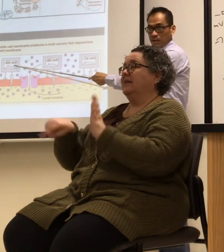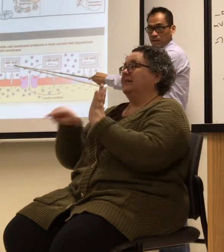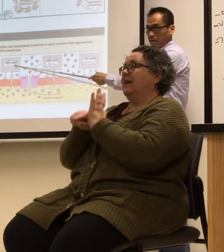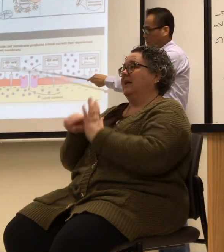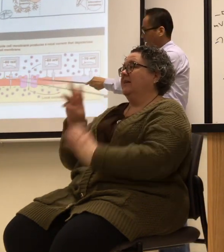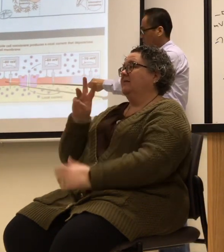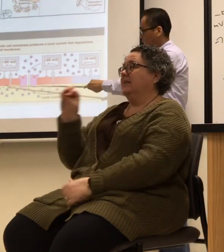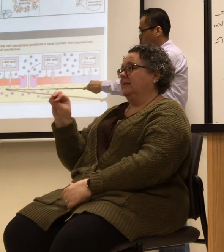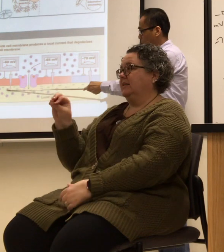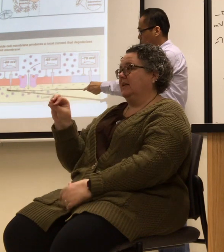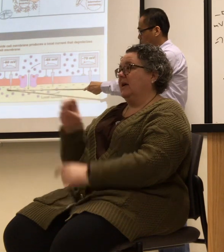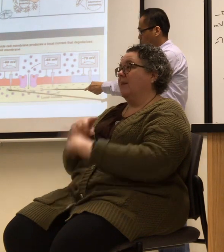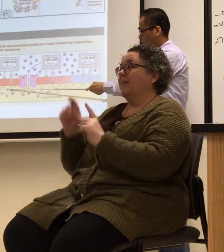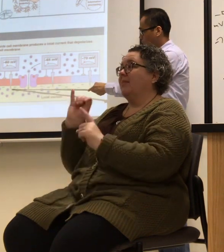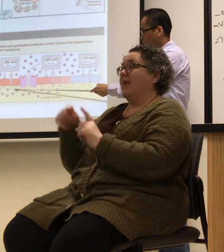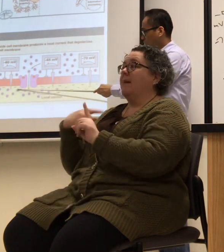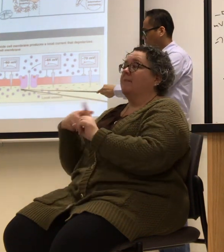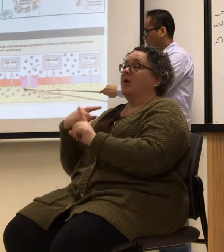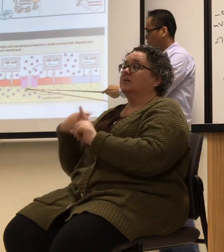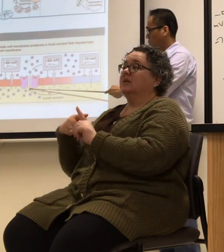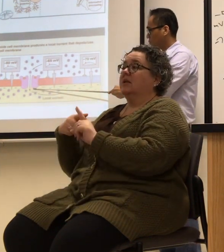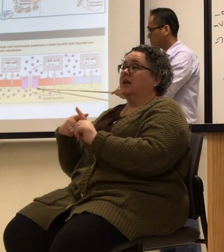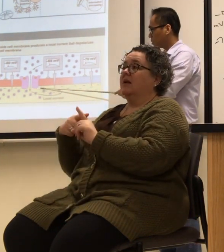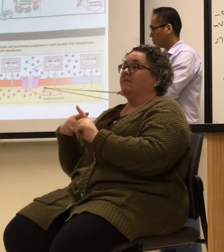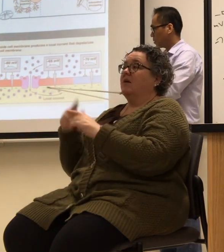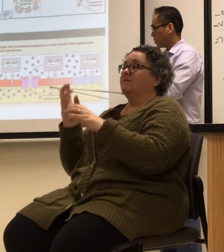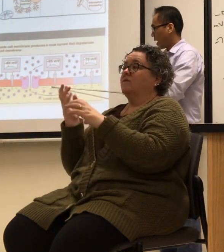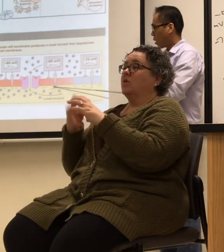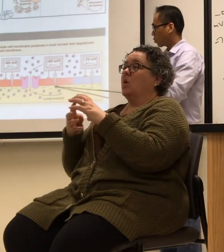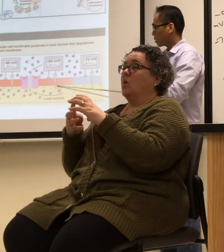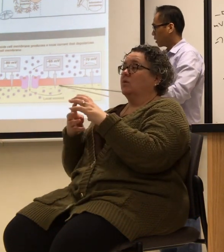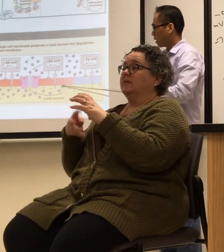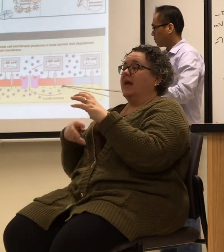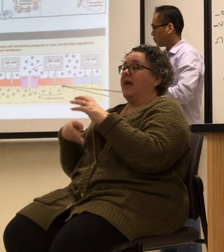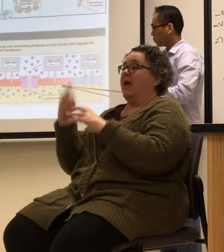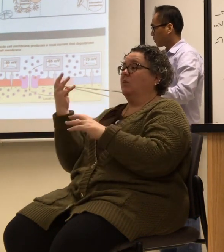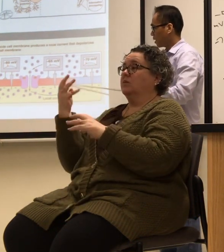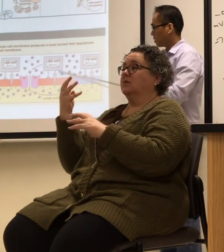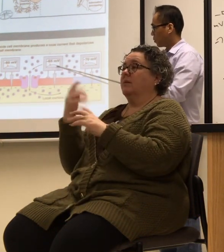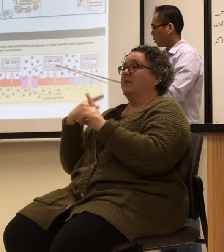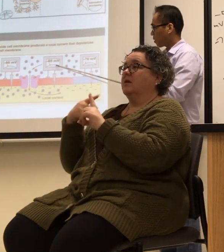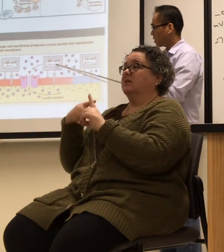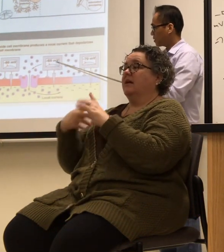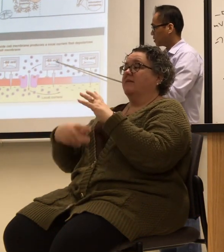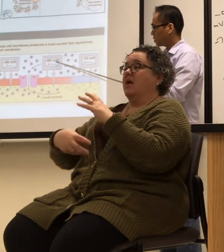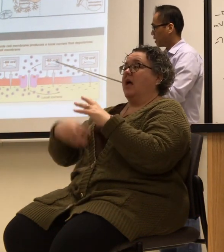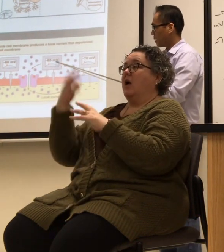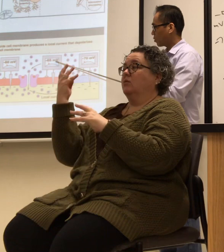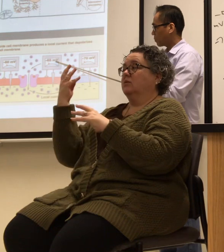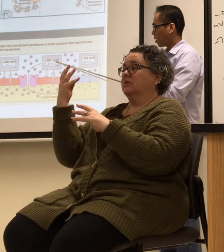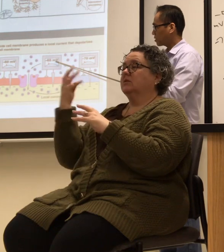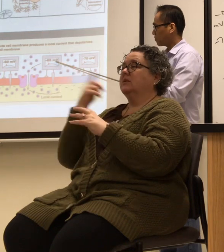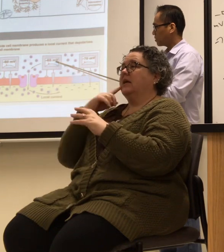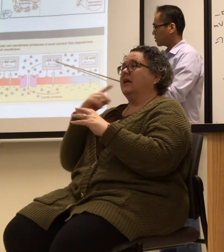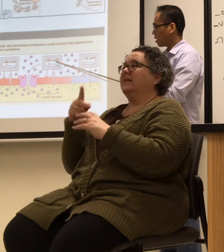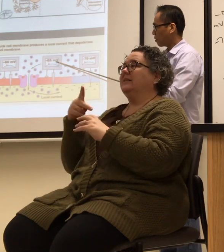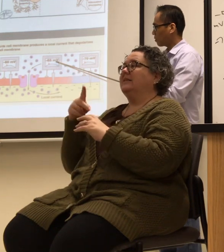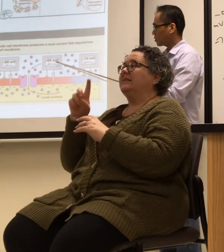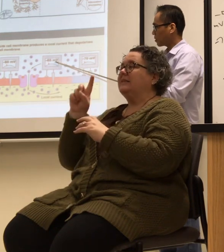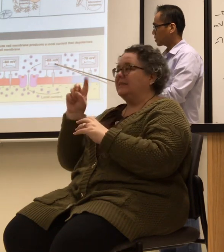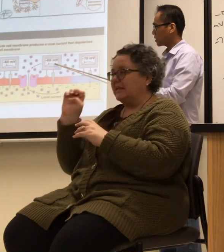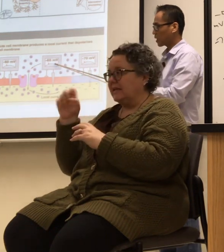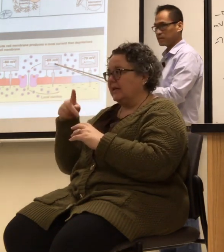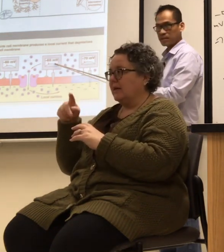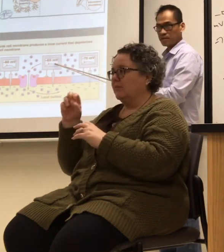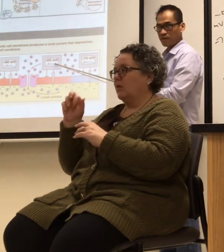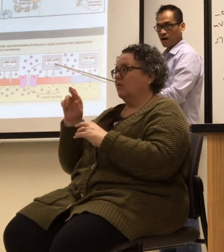60. But as that positive charge flows outwardly, it depolarizes neighboring parts of the cell.